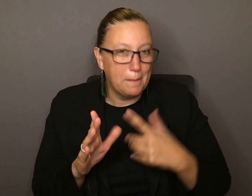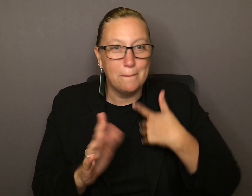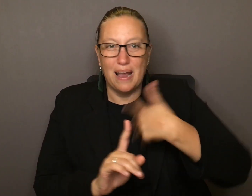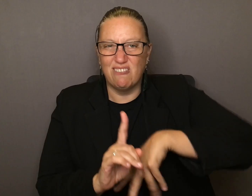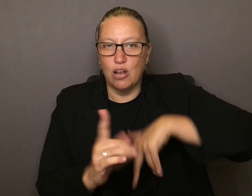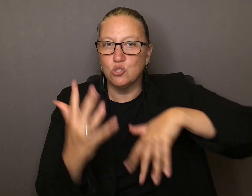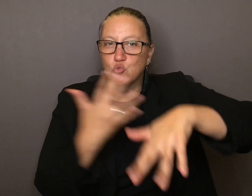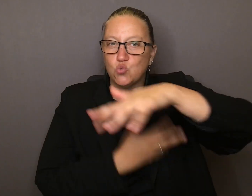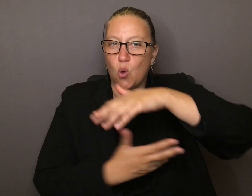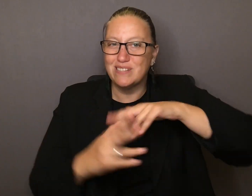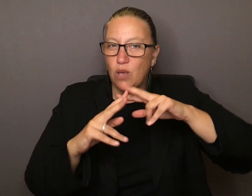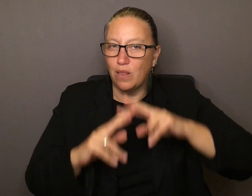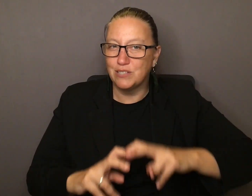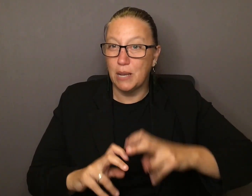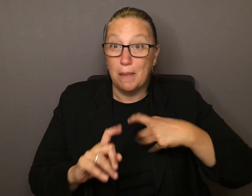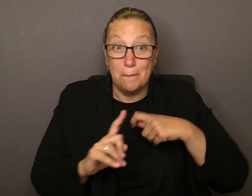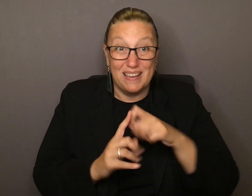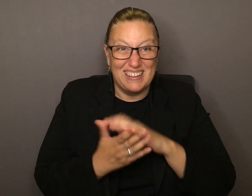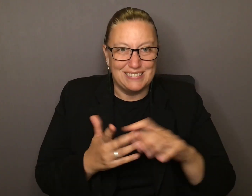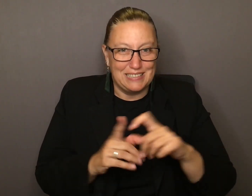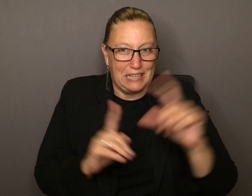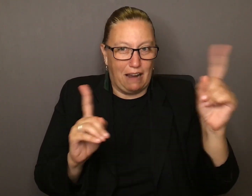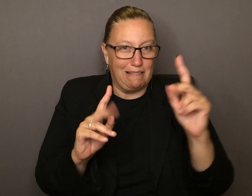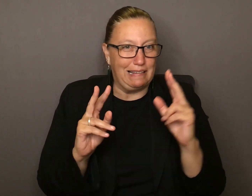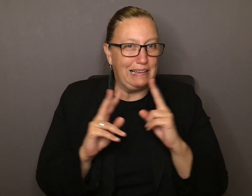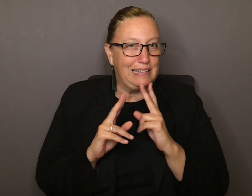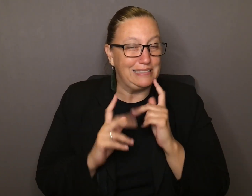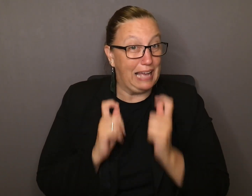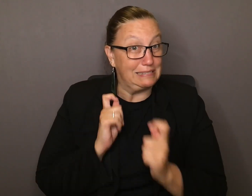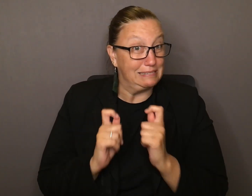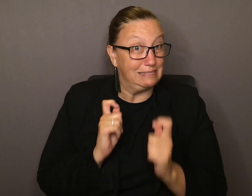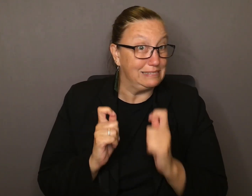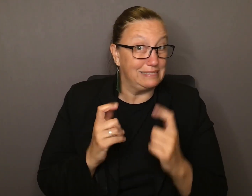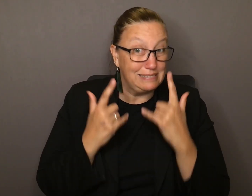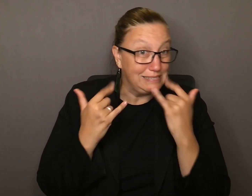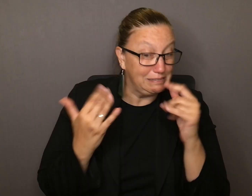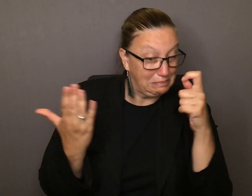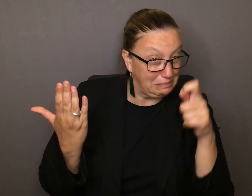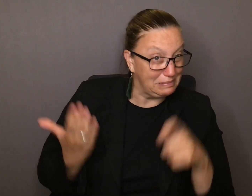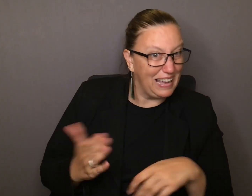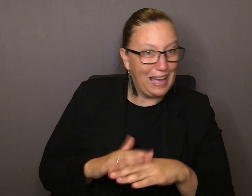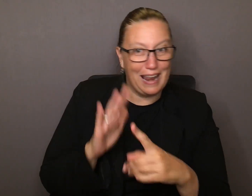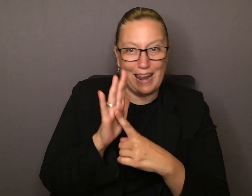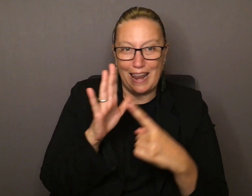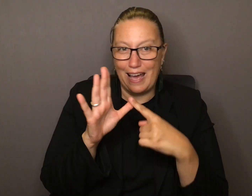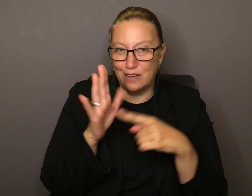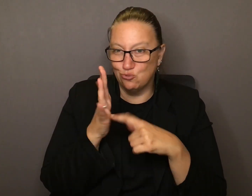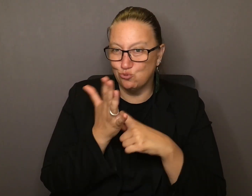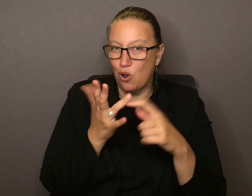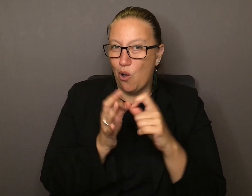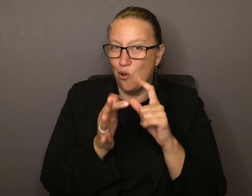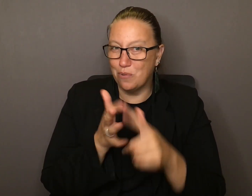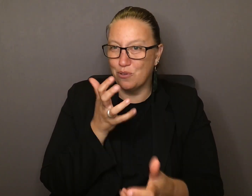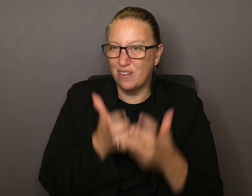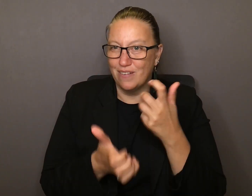currently under examination at La Trobe University, fingers crossed. WWDA is the National Disabled